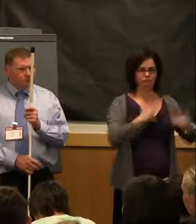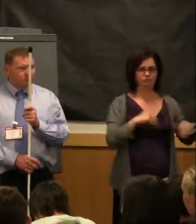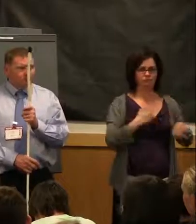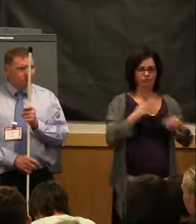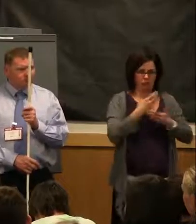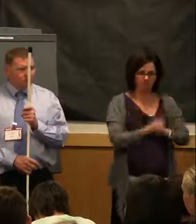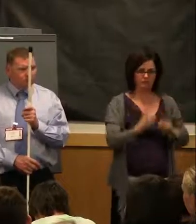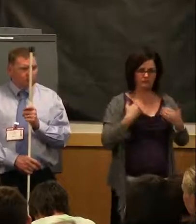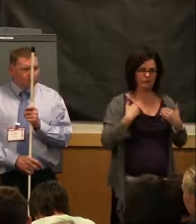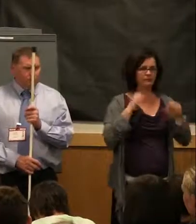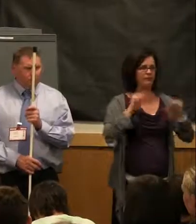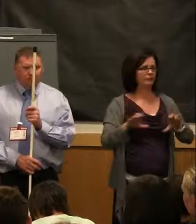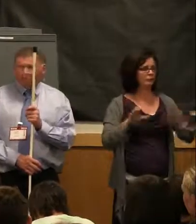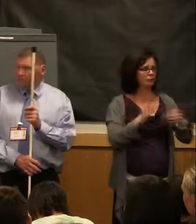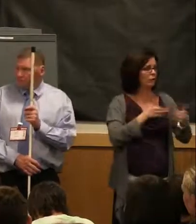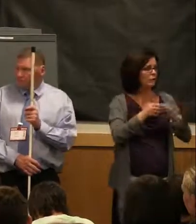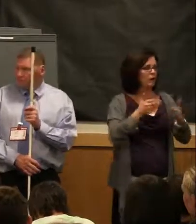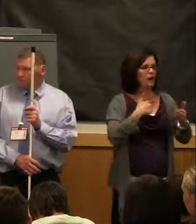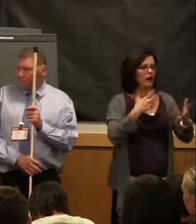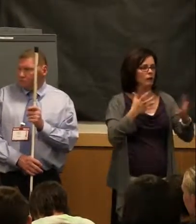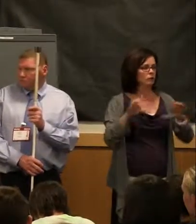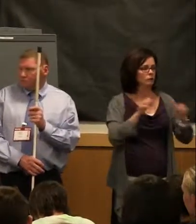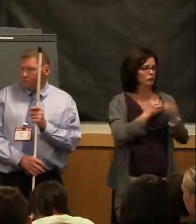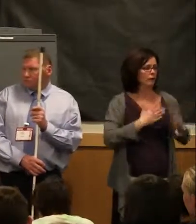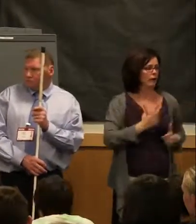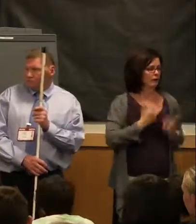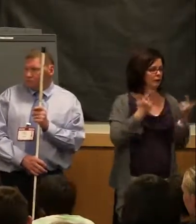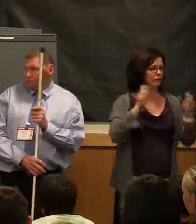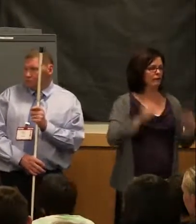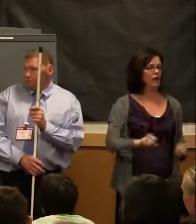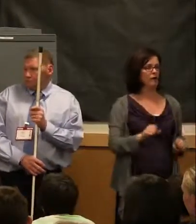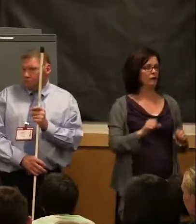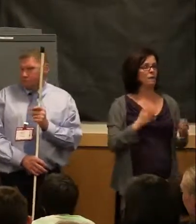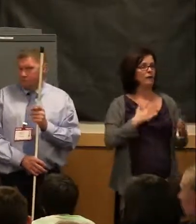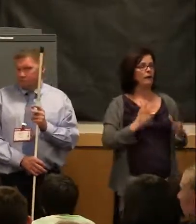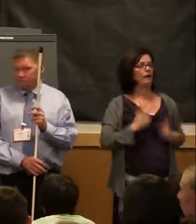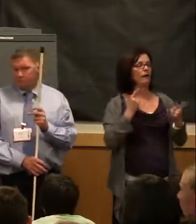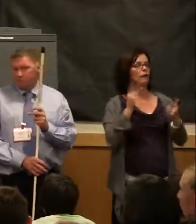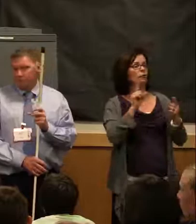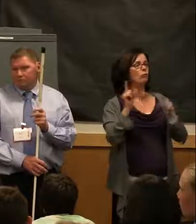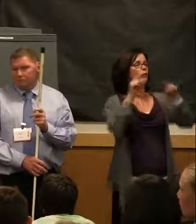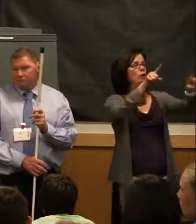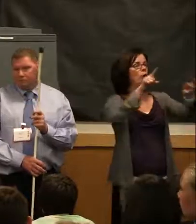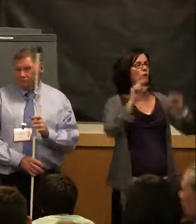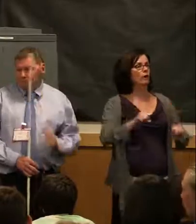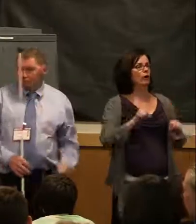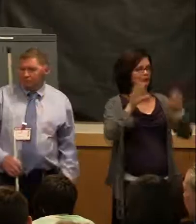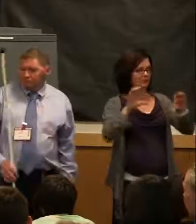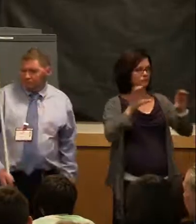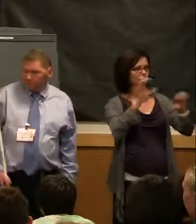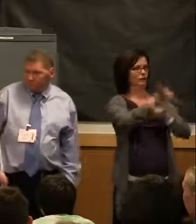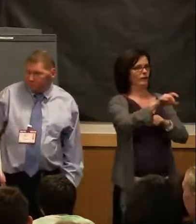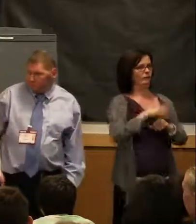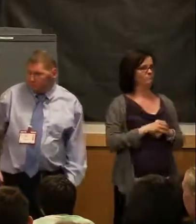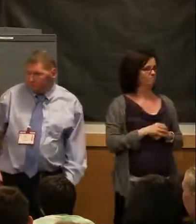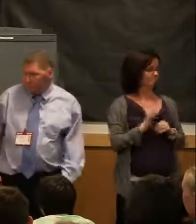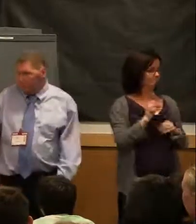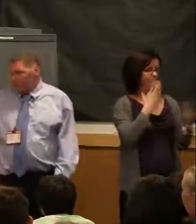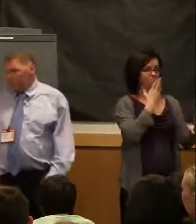want to do with my life and go wherever the road of life takes me. So, thank you.